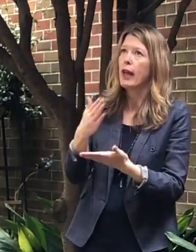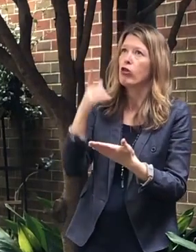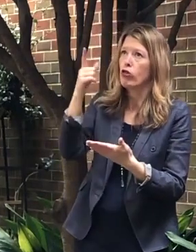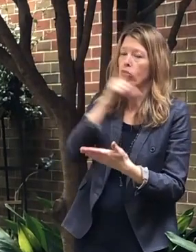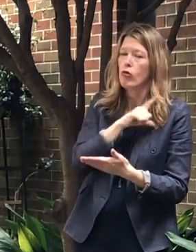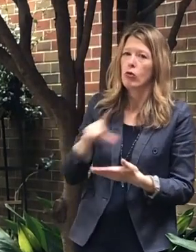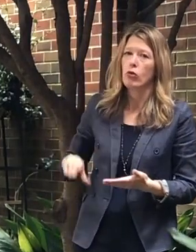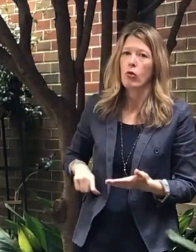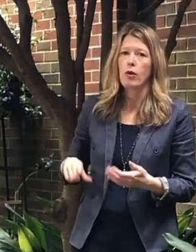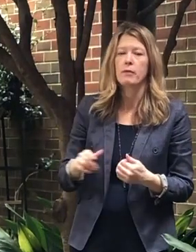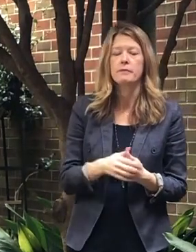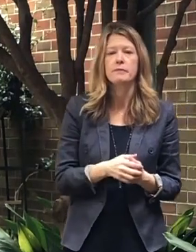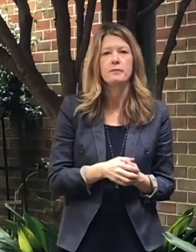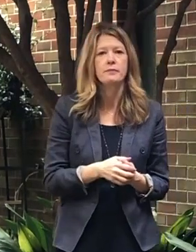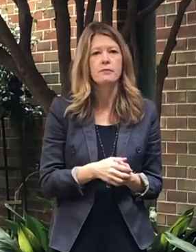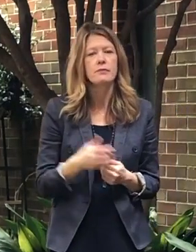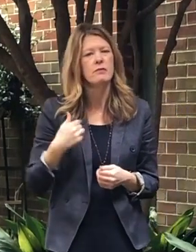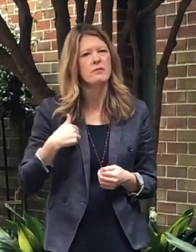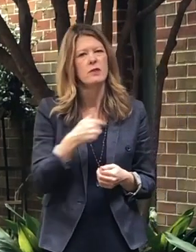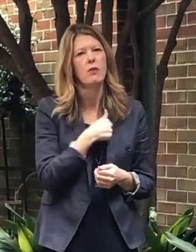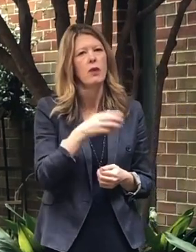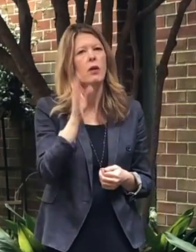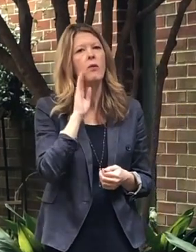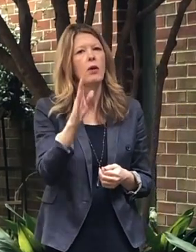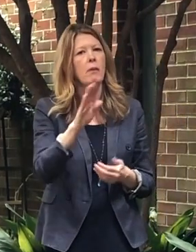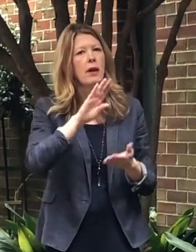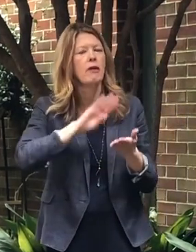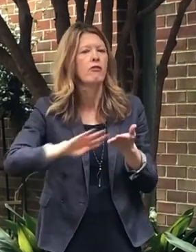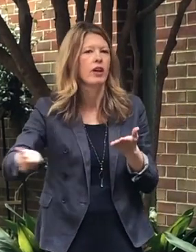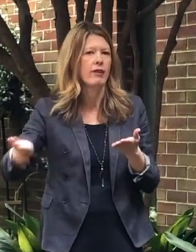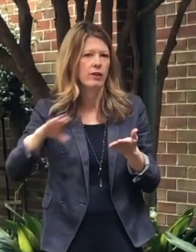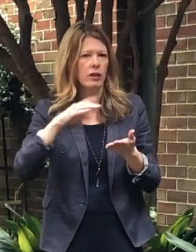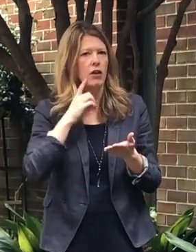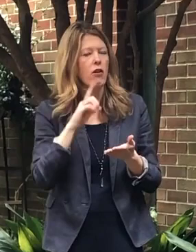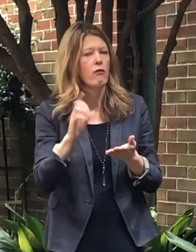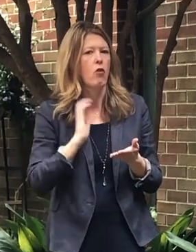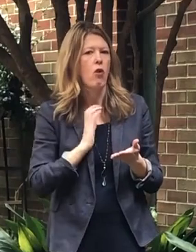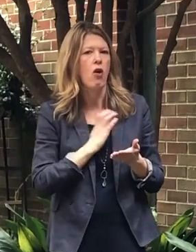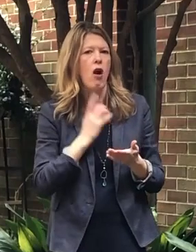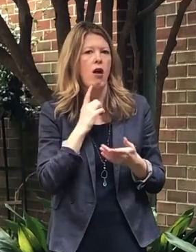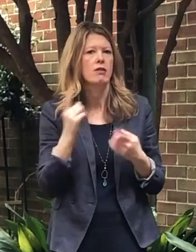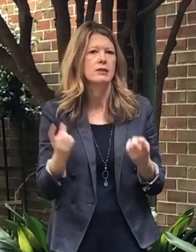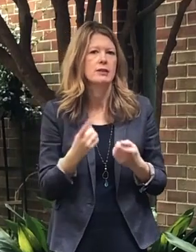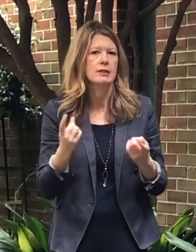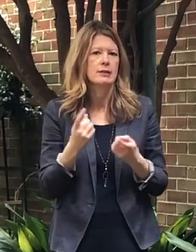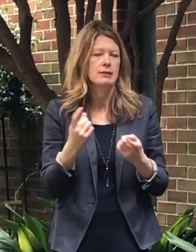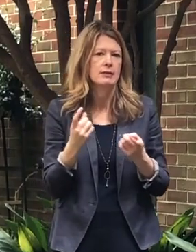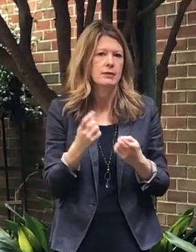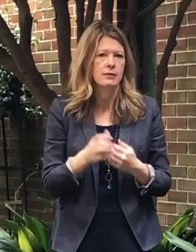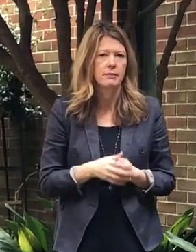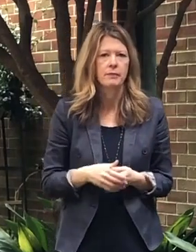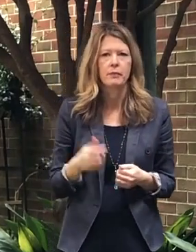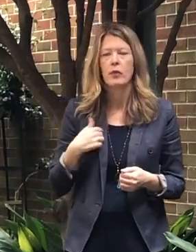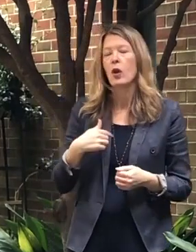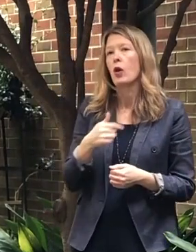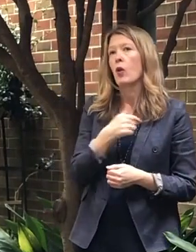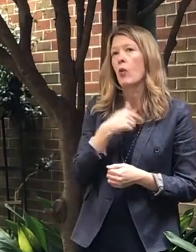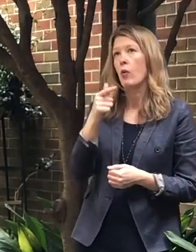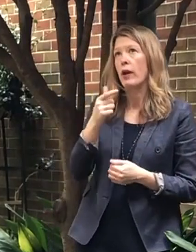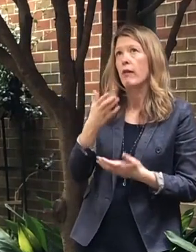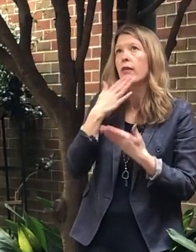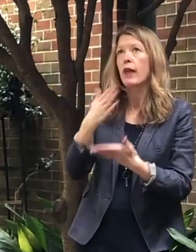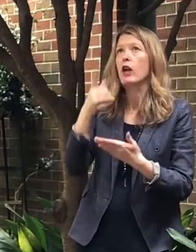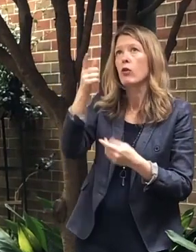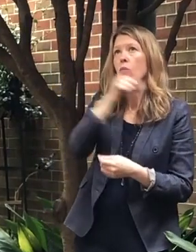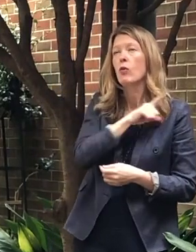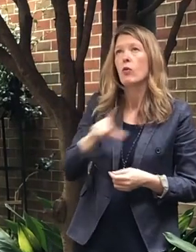Lord. That we may be pardoned and forgiven for our sins and offenses, we entreat you,